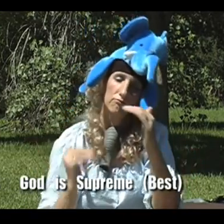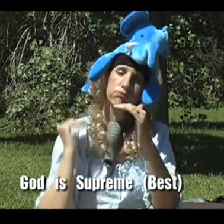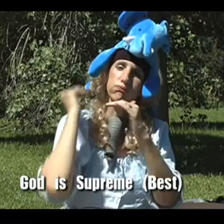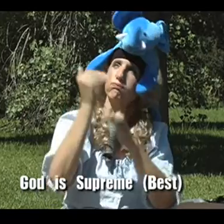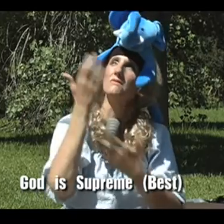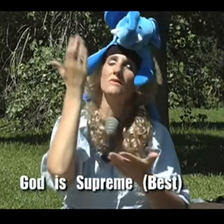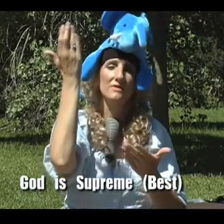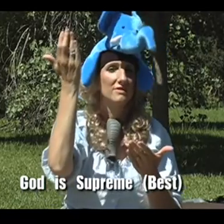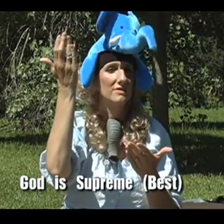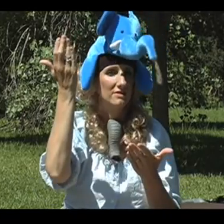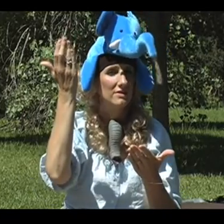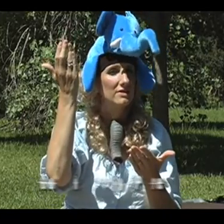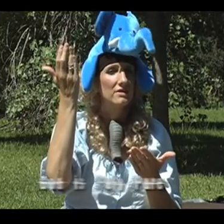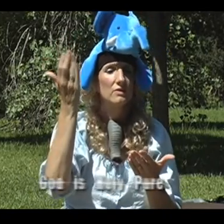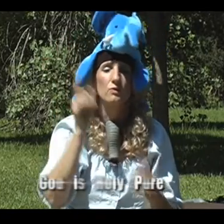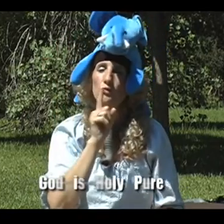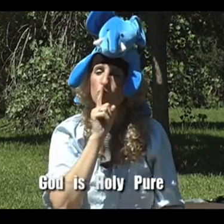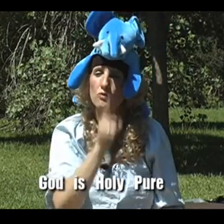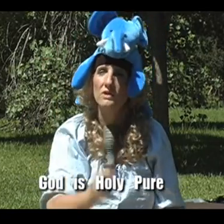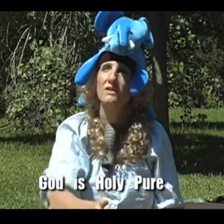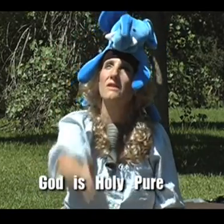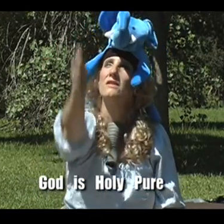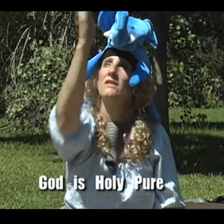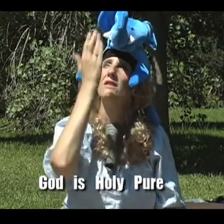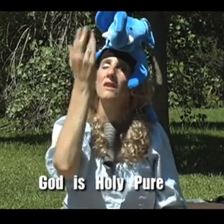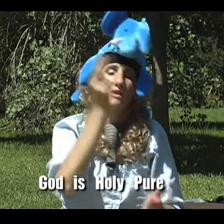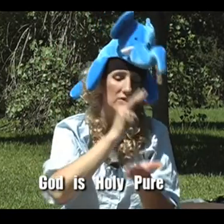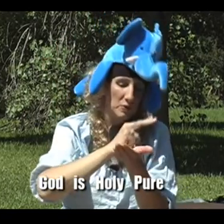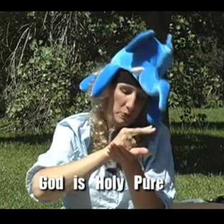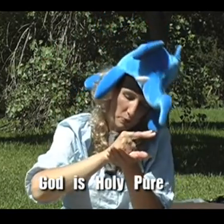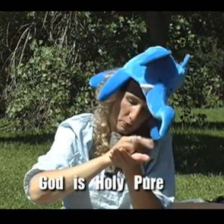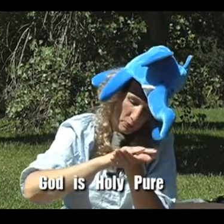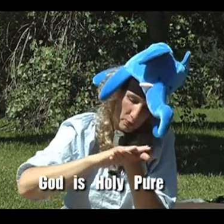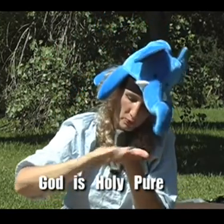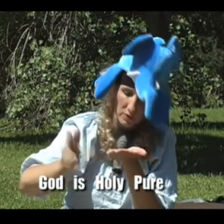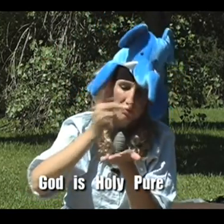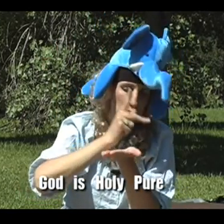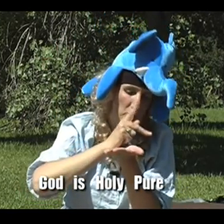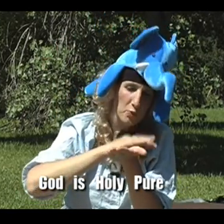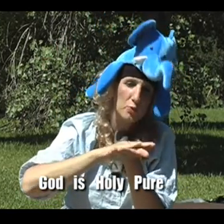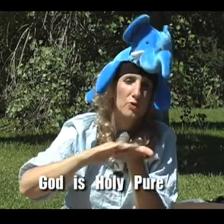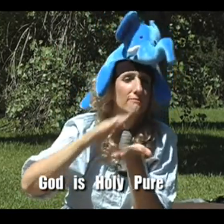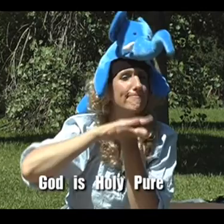God is supreme. He's the best. God is truly holy and pure.